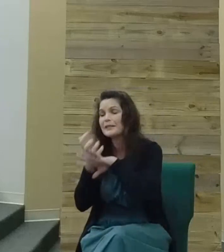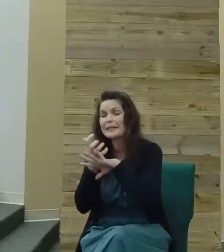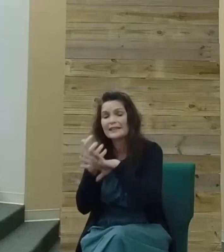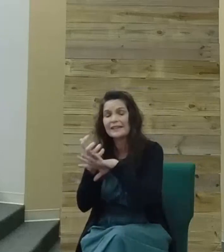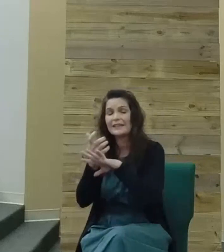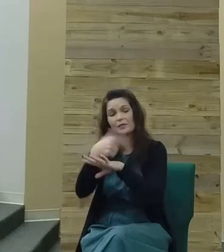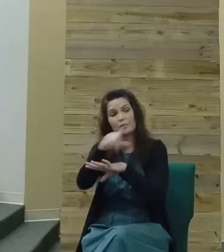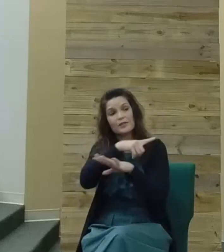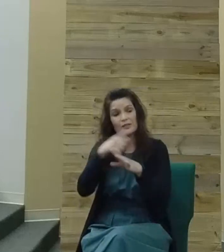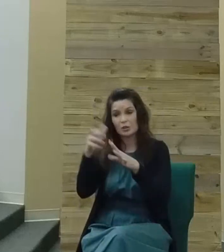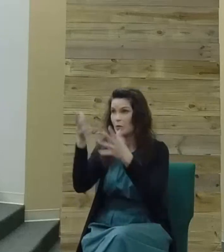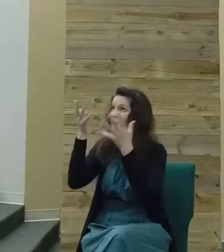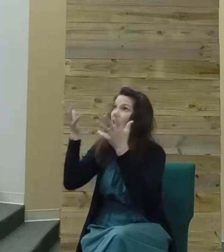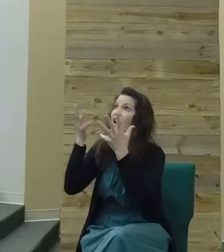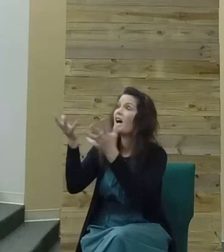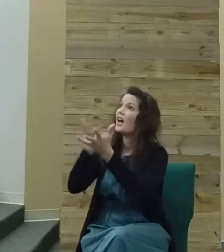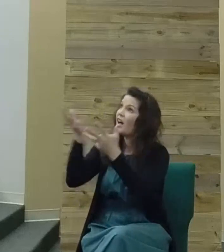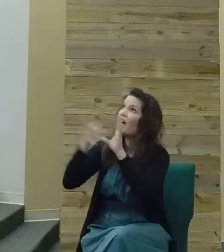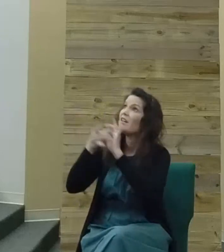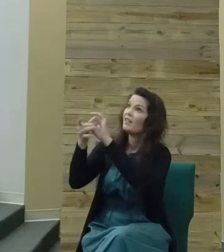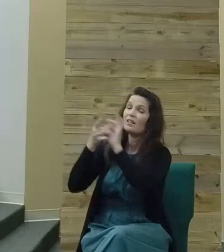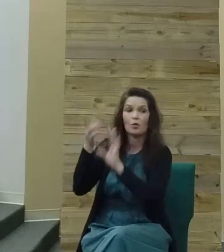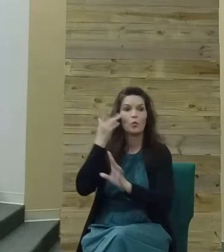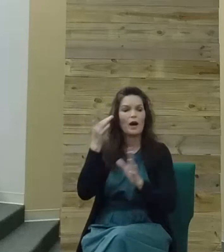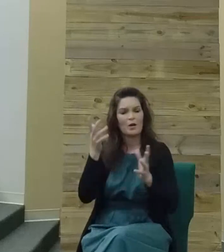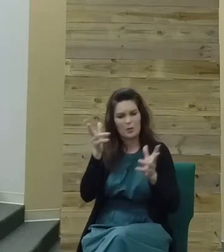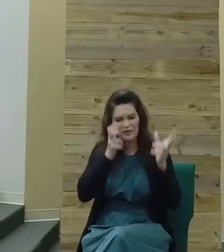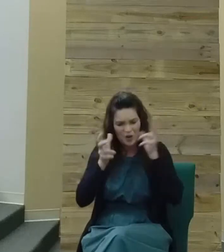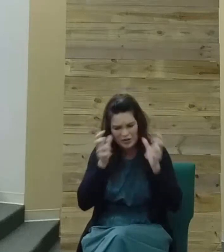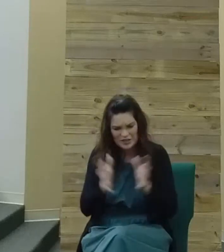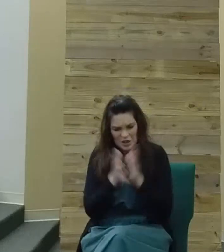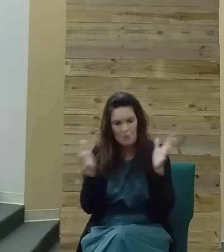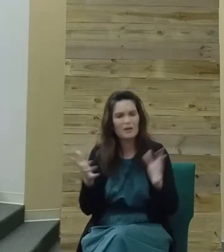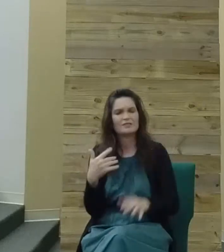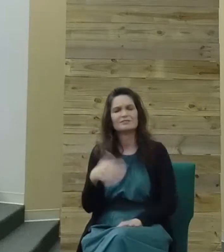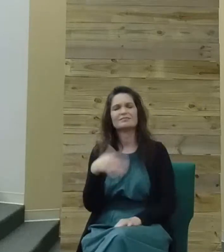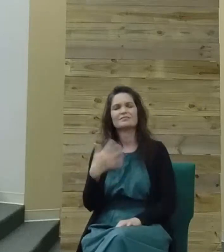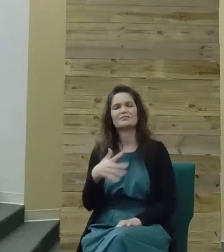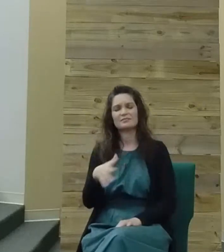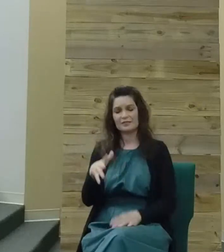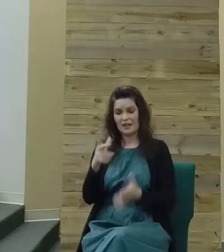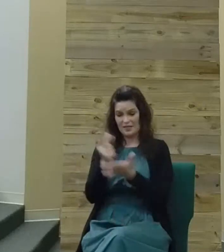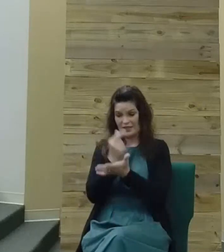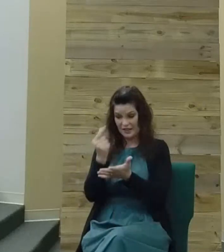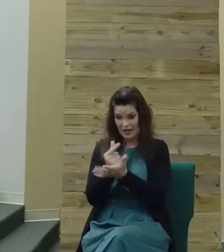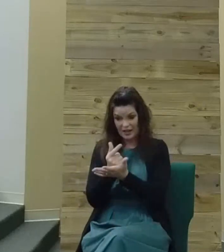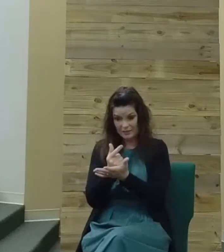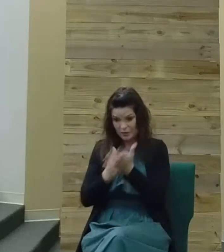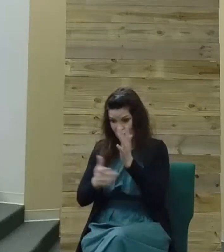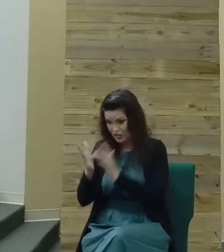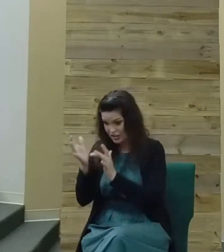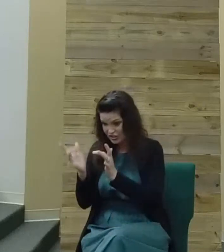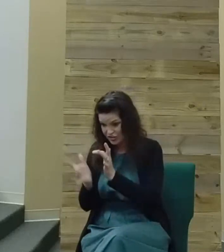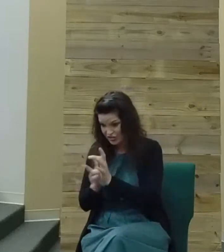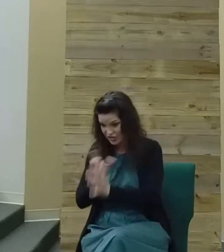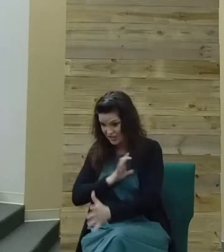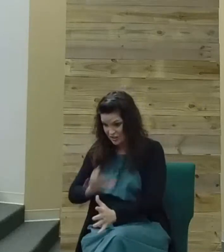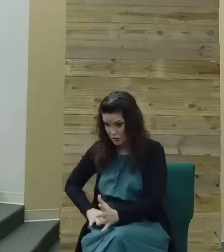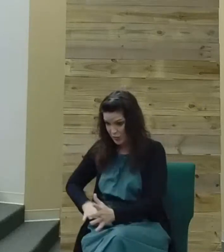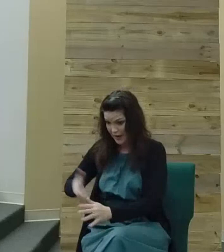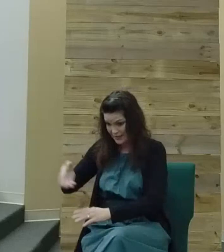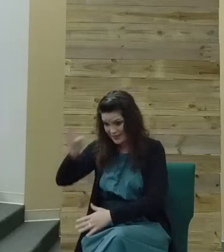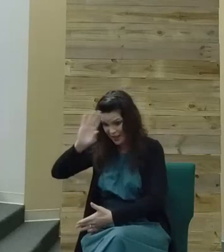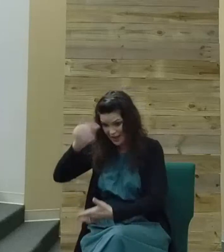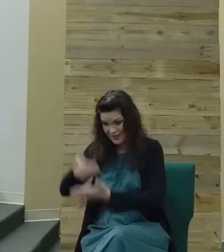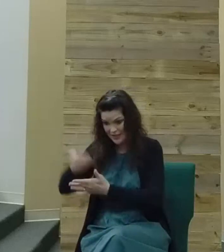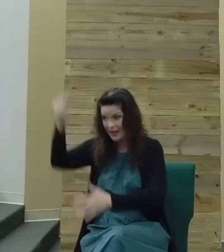you, be reconciled to God, because we've heard it so much. The message of the gospel, Jesus is God the Son,